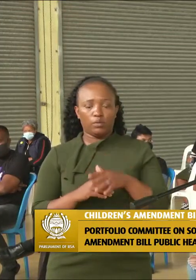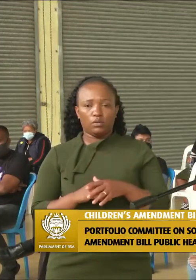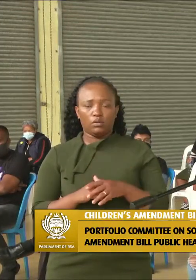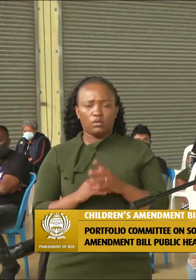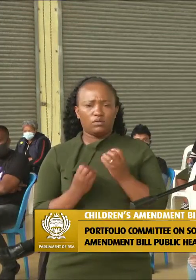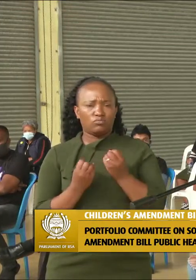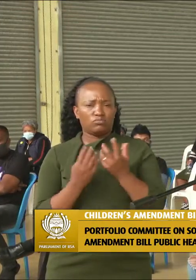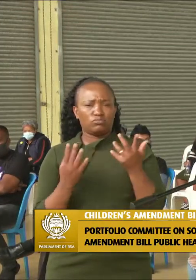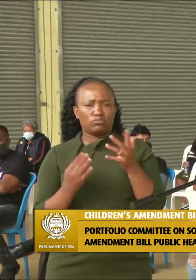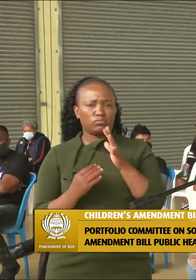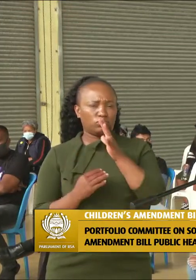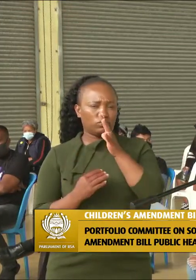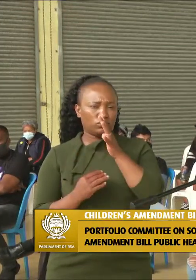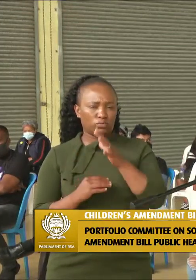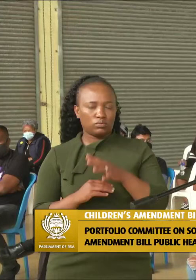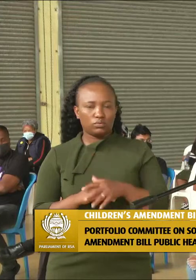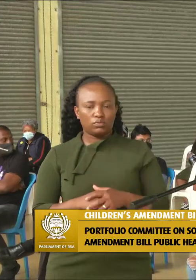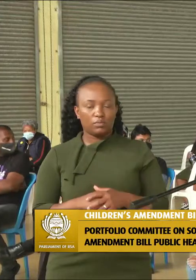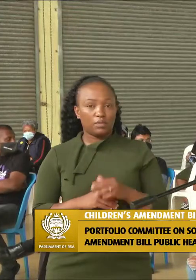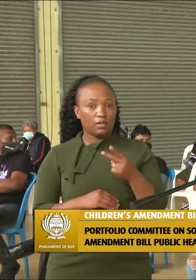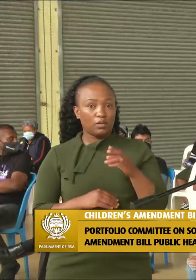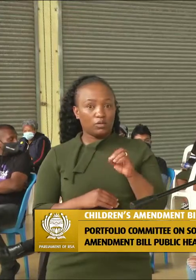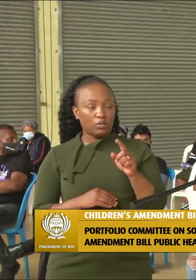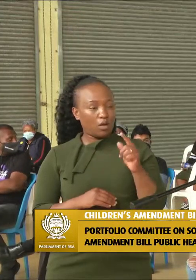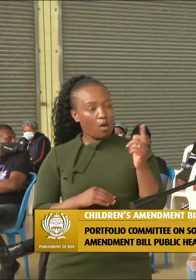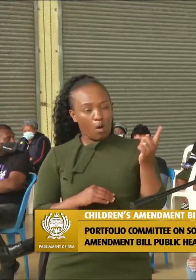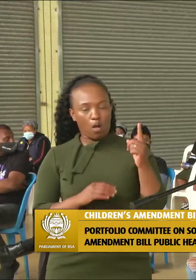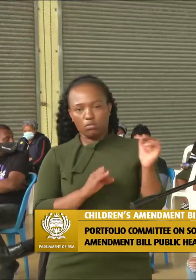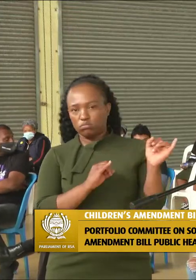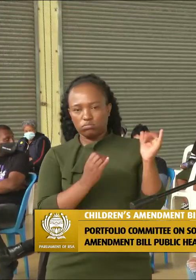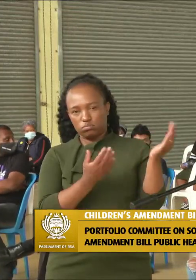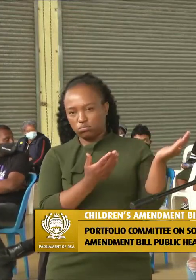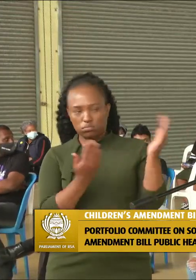Umeni, uphume nabo bonke HOD office.